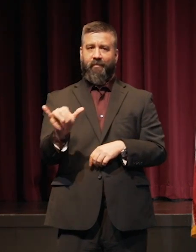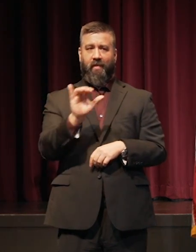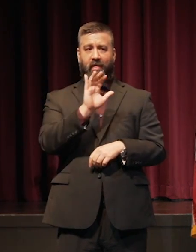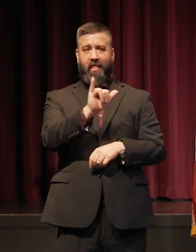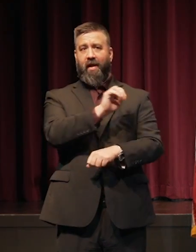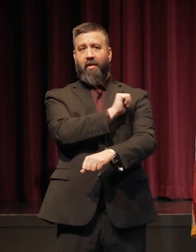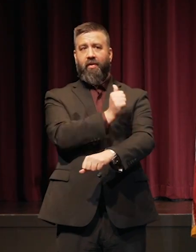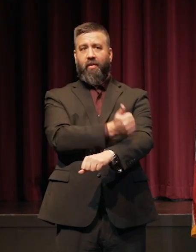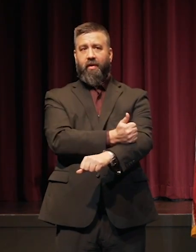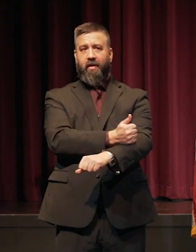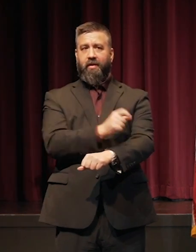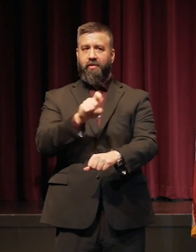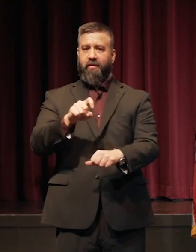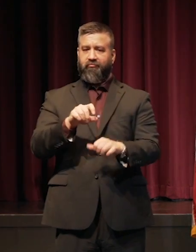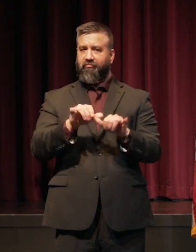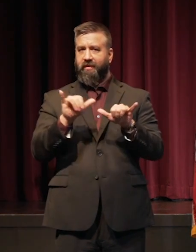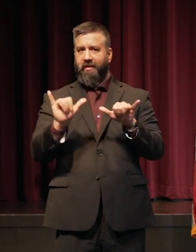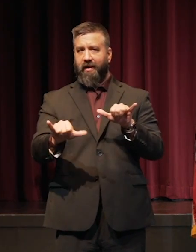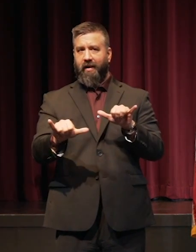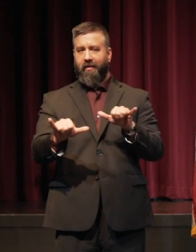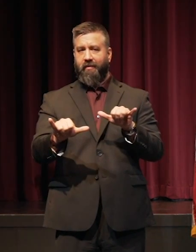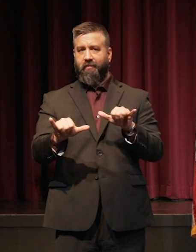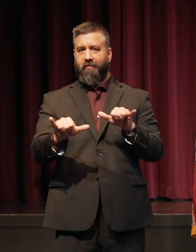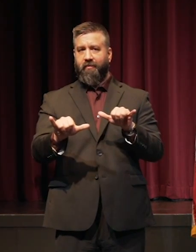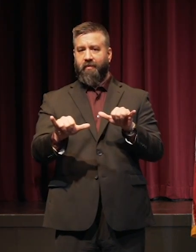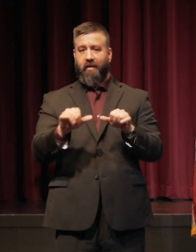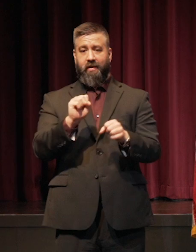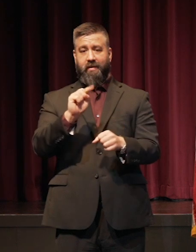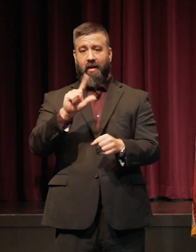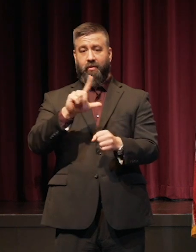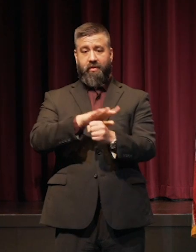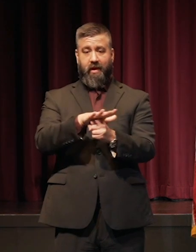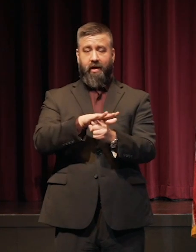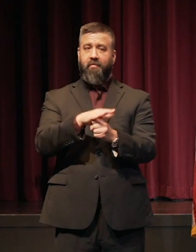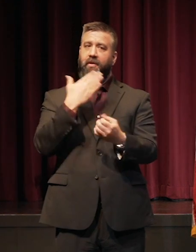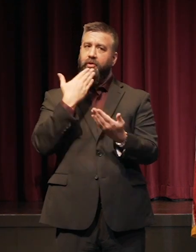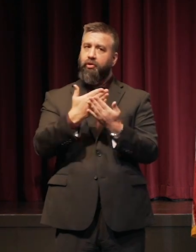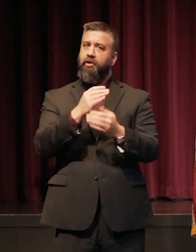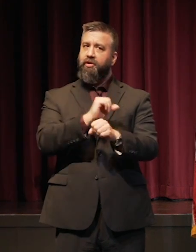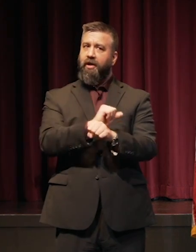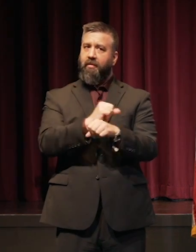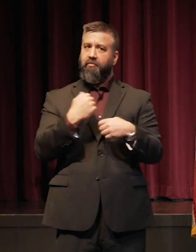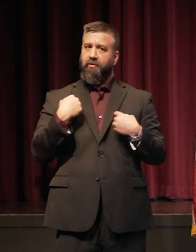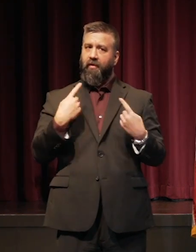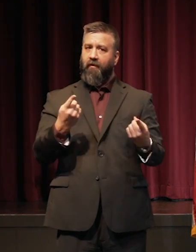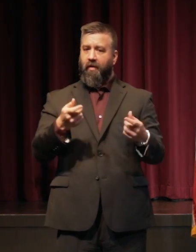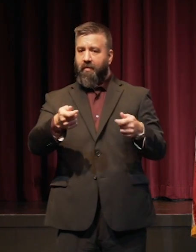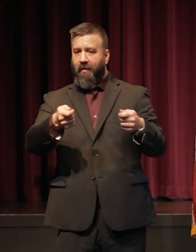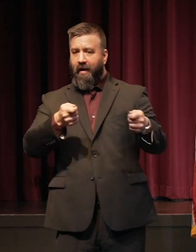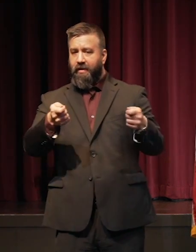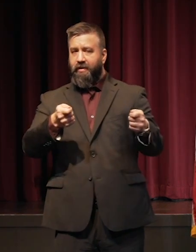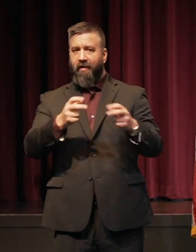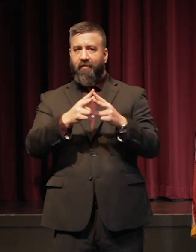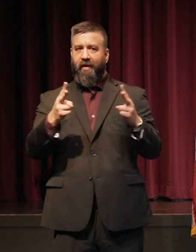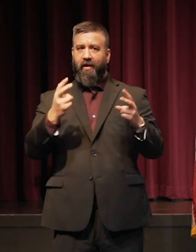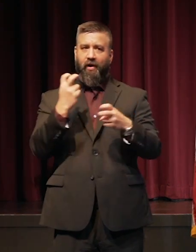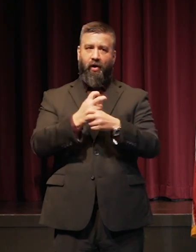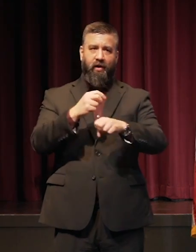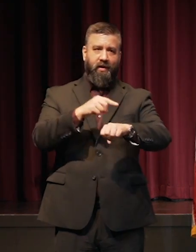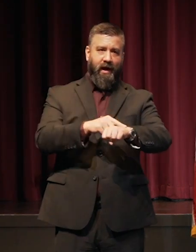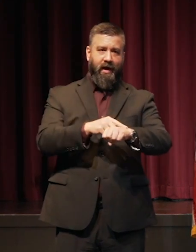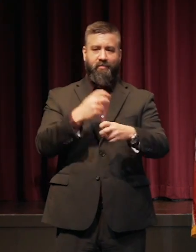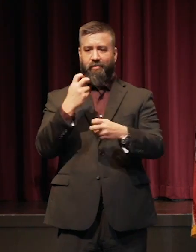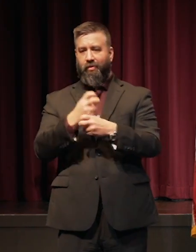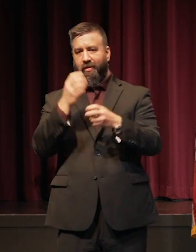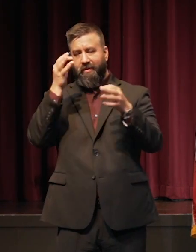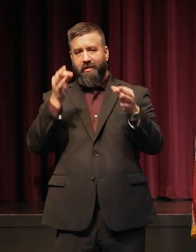authorities should remain intact, and that St. Louis County has done a pretty good job in managing very difficult times, very difficult